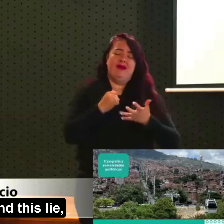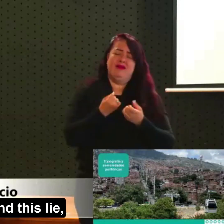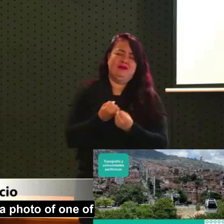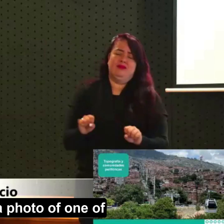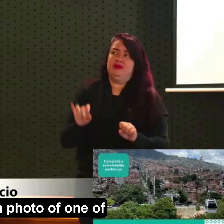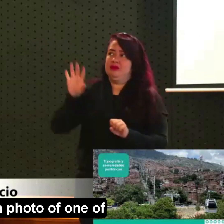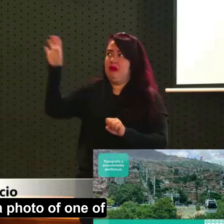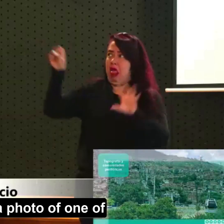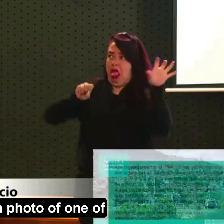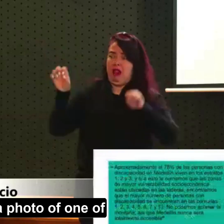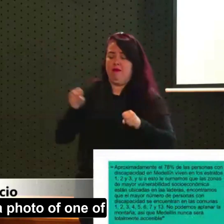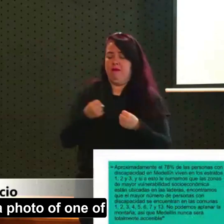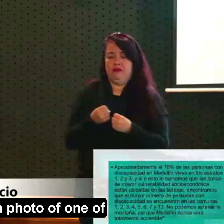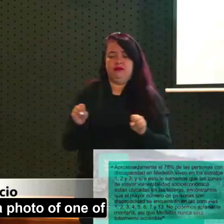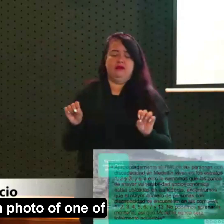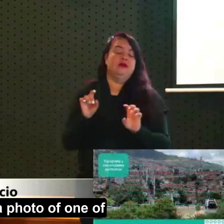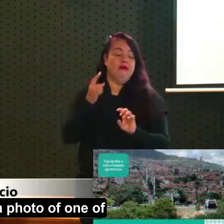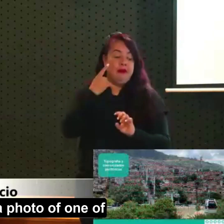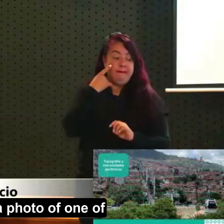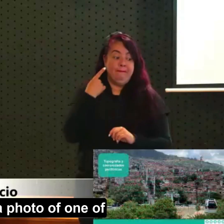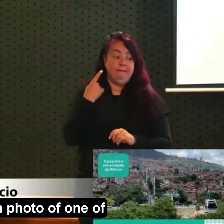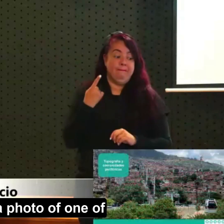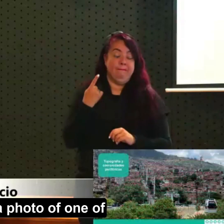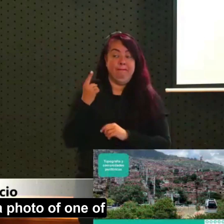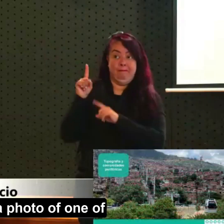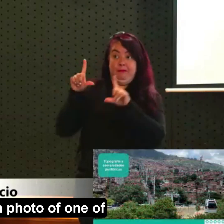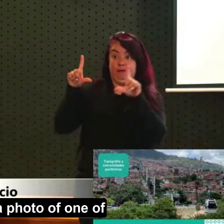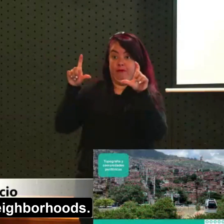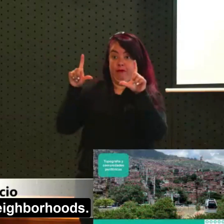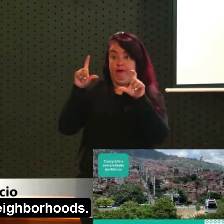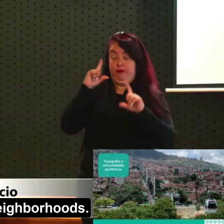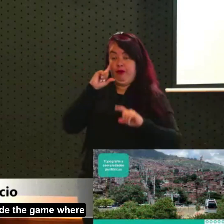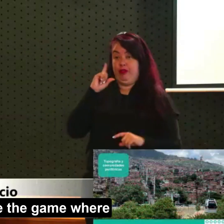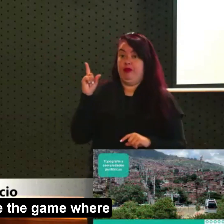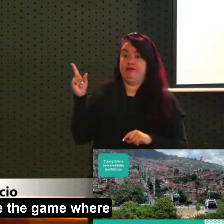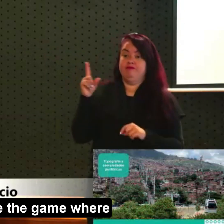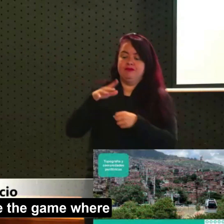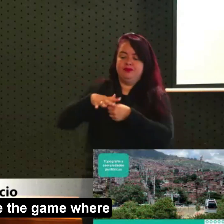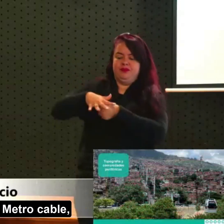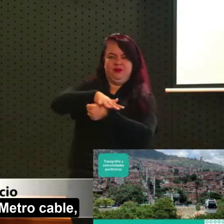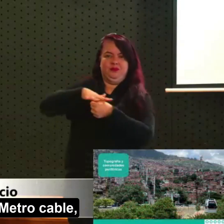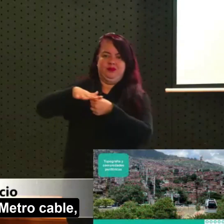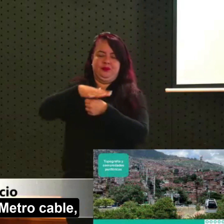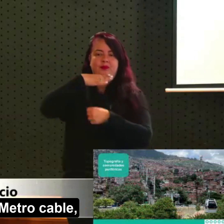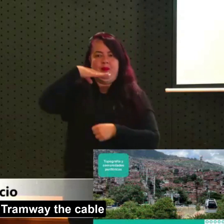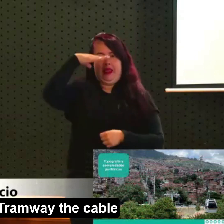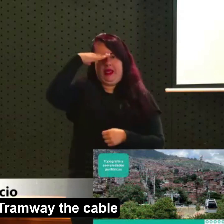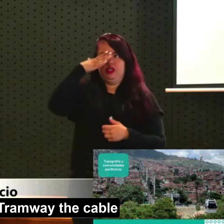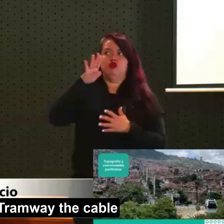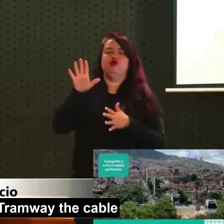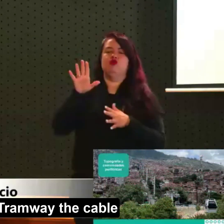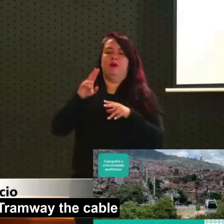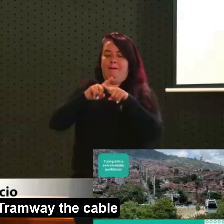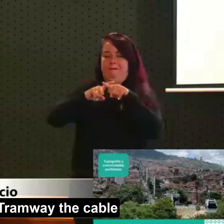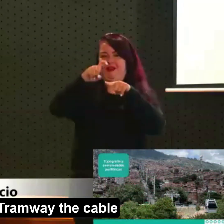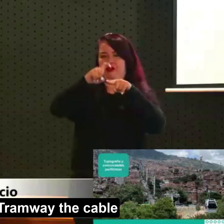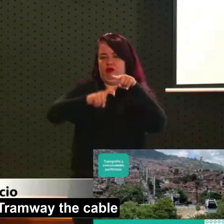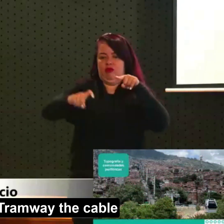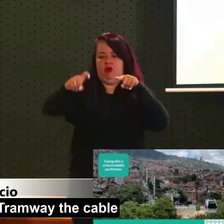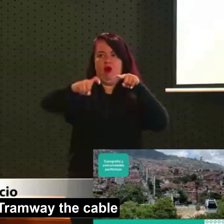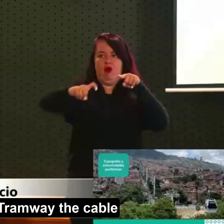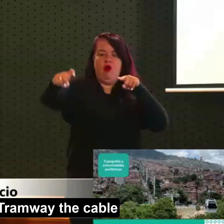it. In this slide, we see a photo of one of the neighborhoods of Medellín where the metro cable, the